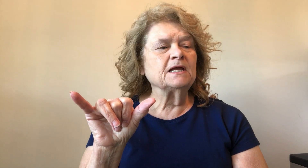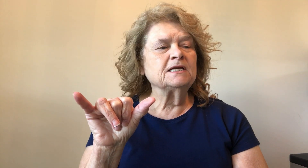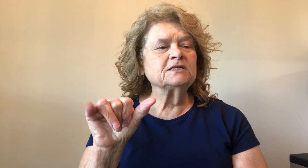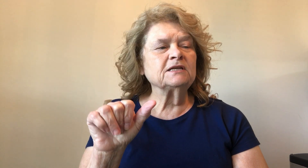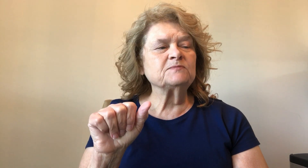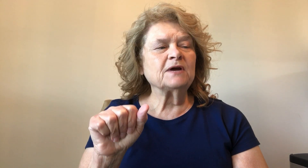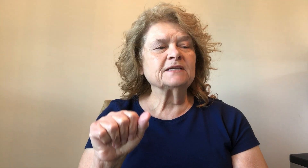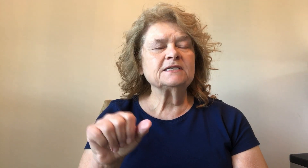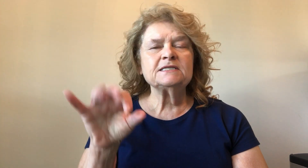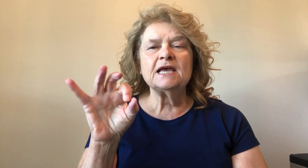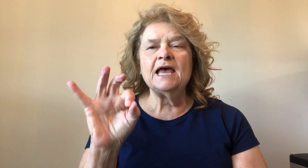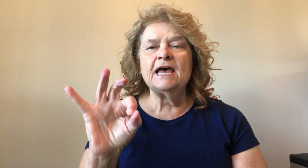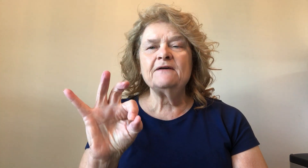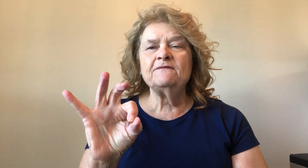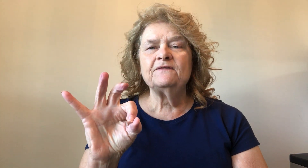So let's practice. F,